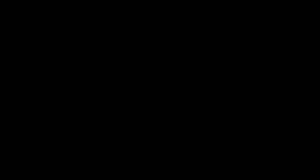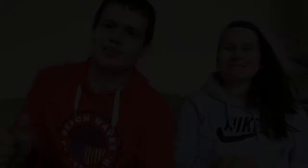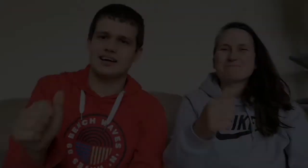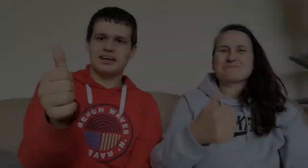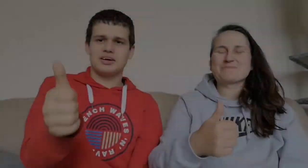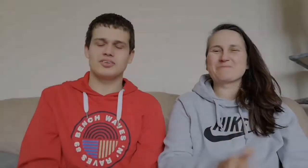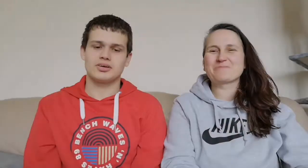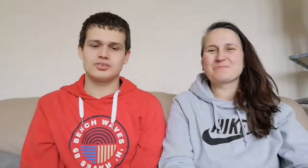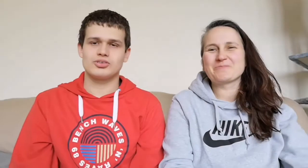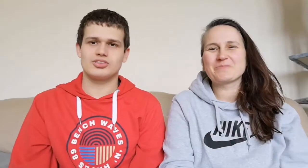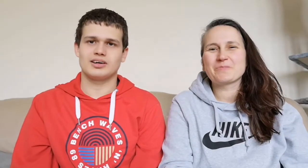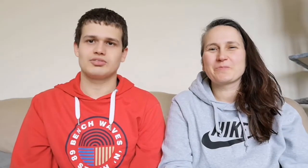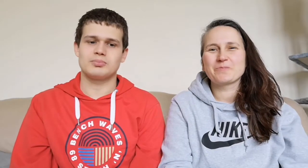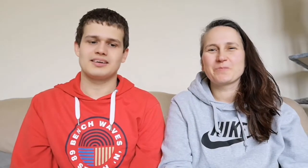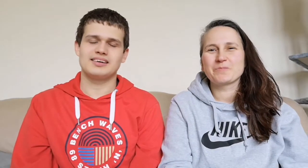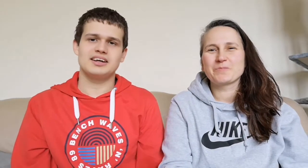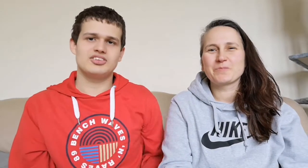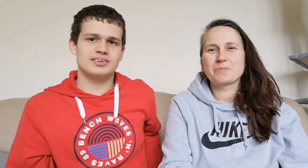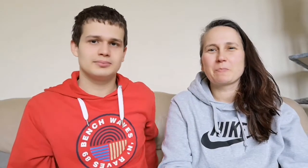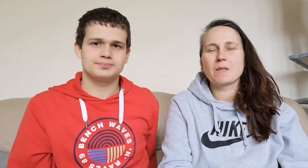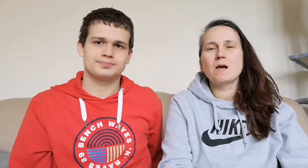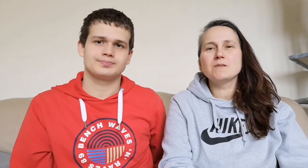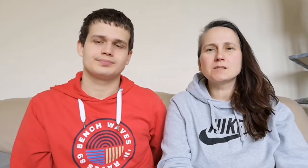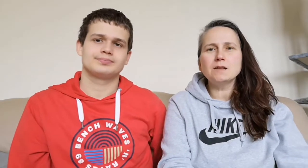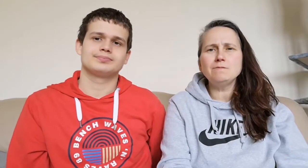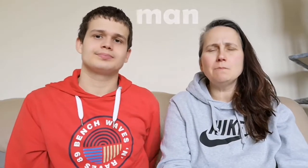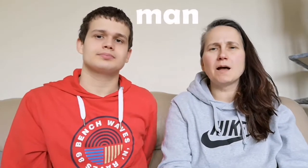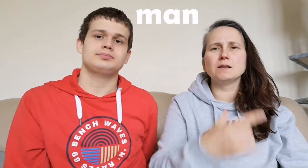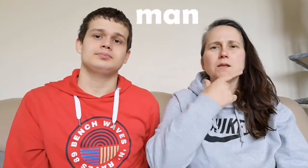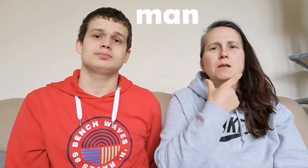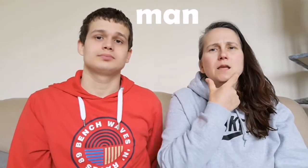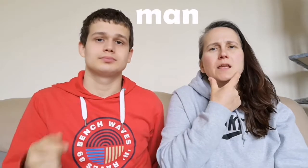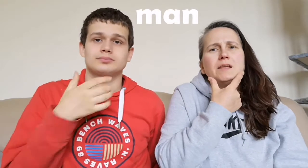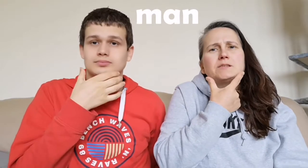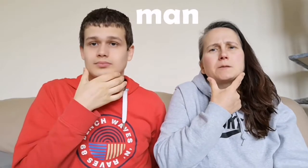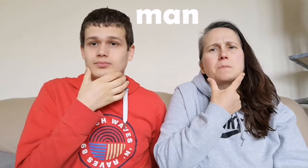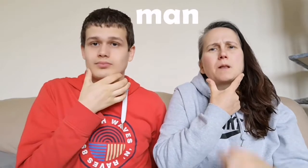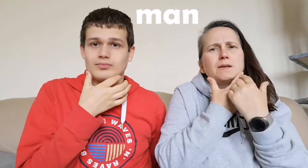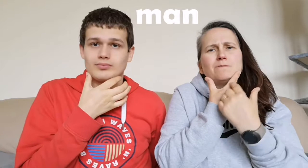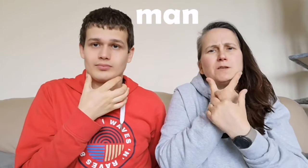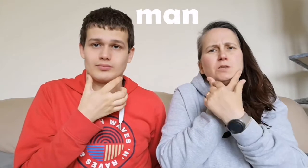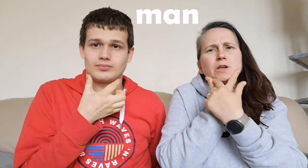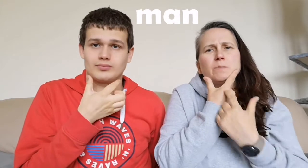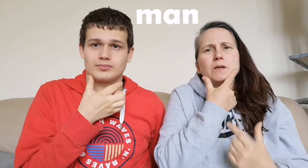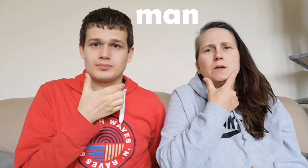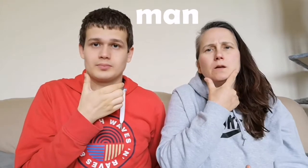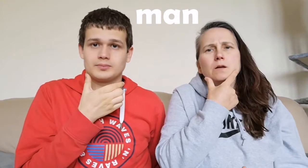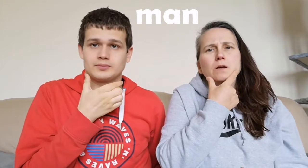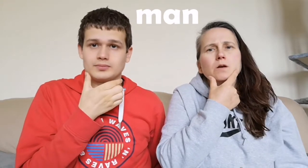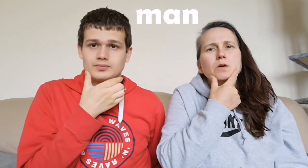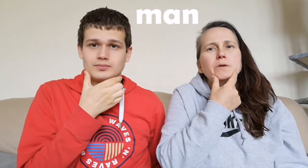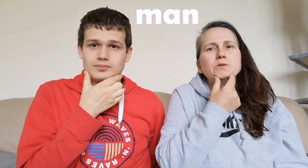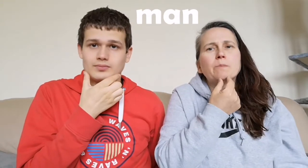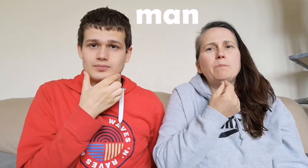So we're going to do sign for man and lady. The sign for man is like a v-shape here going to a